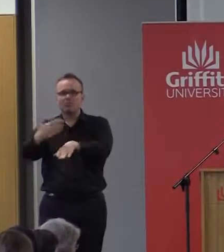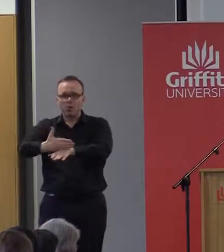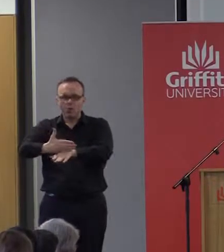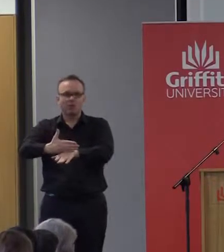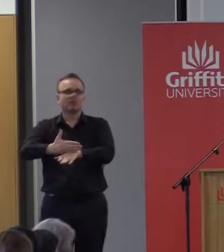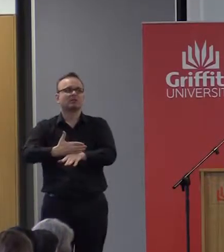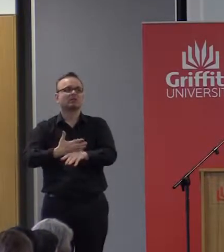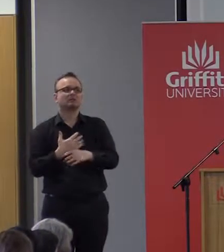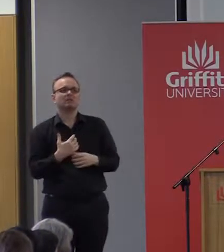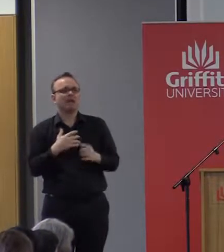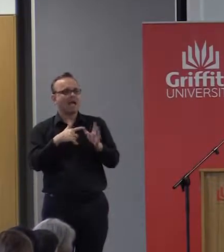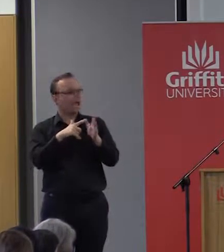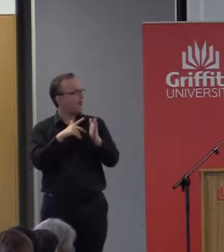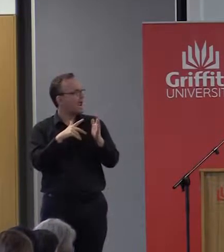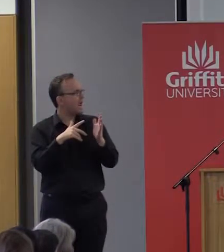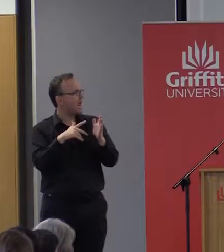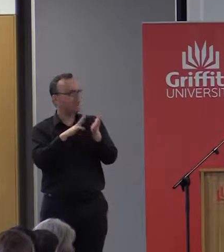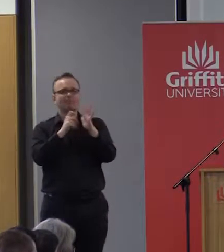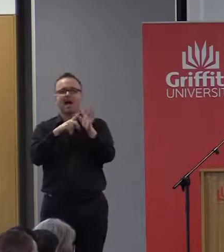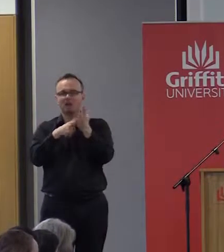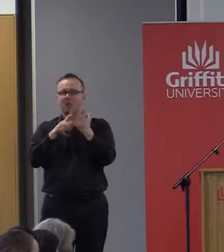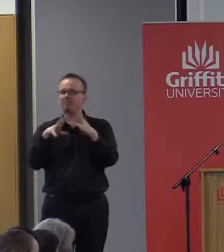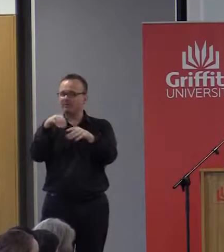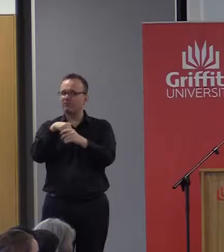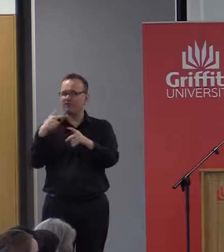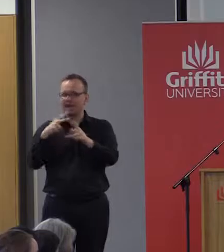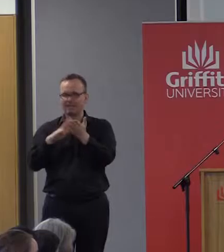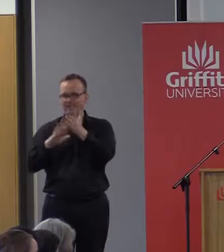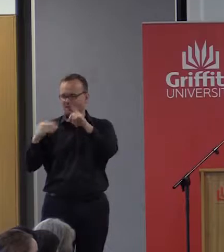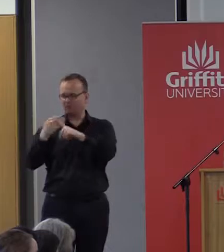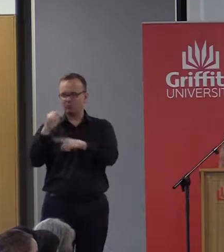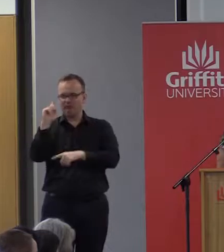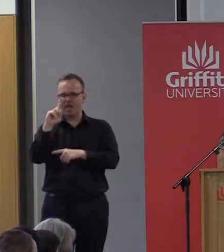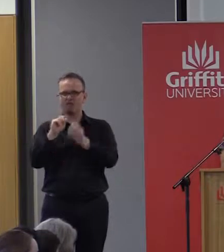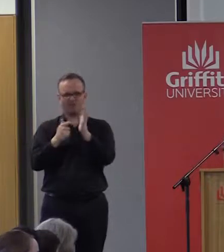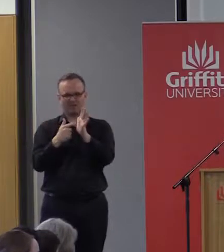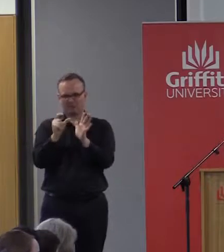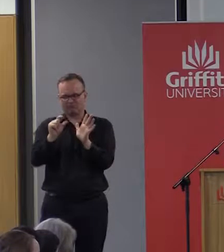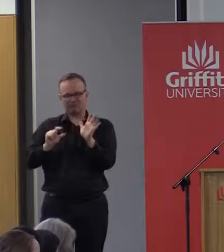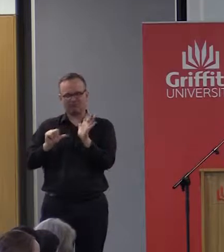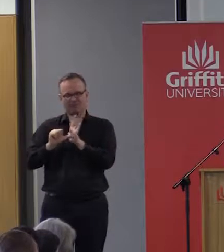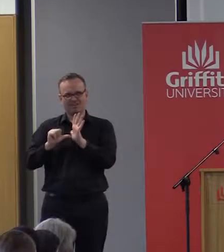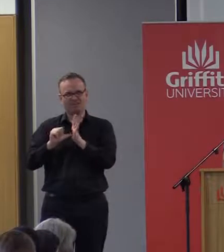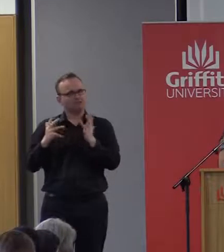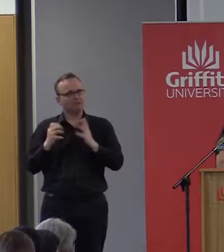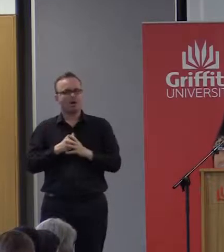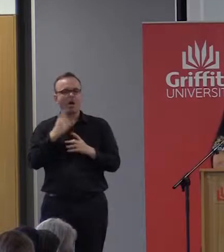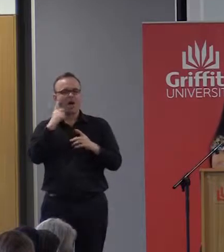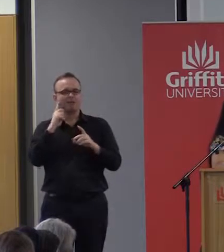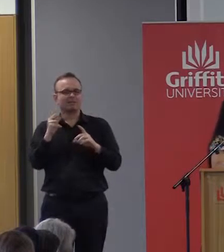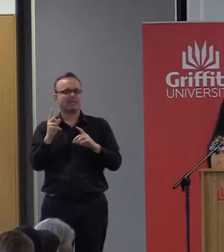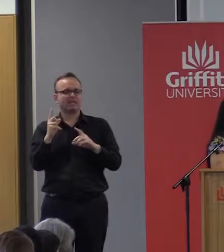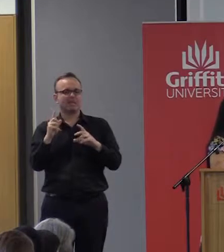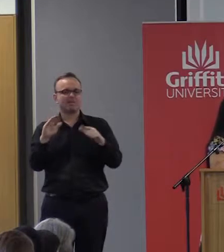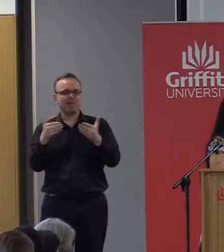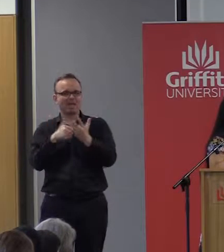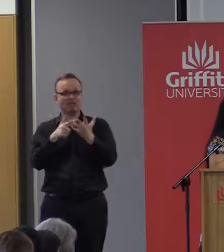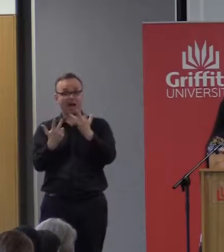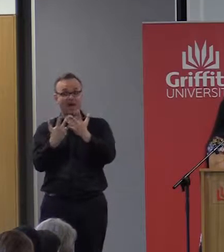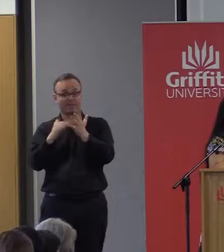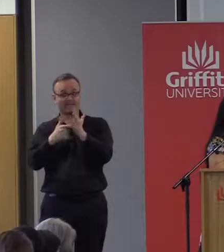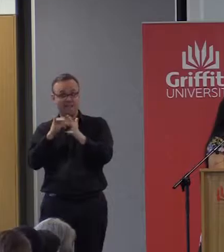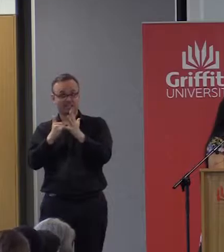last 18 months, but we have fairly small resources to do that in Queensland. So I would say, compared to other states, Queensland